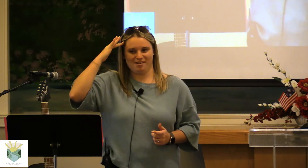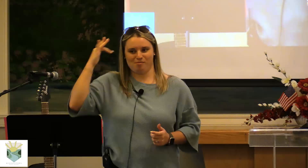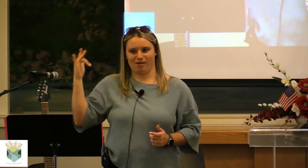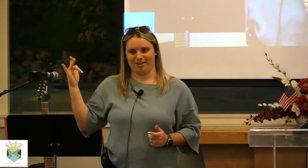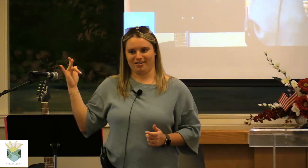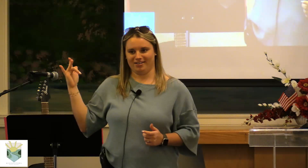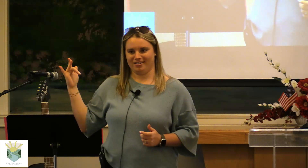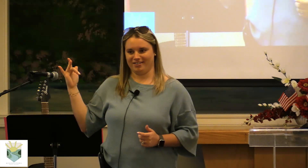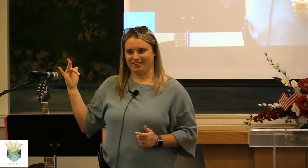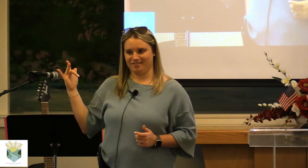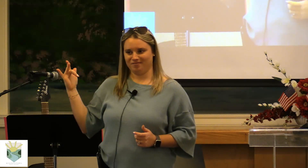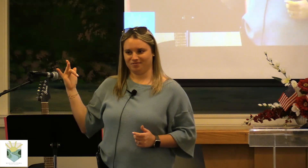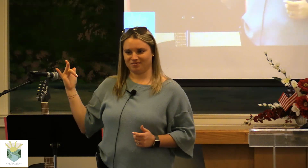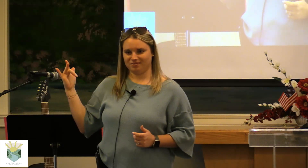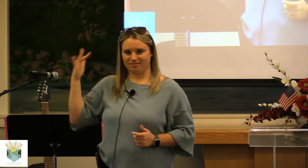Why?